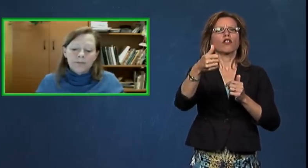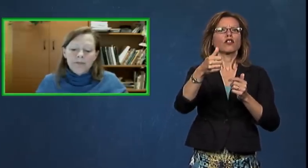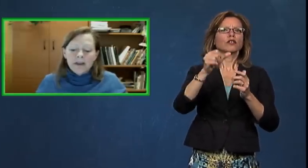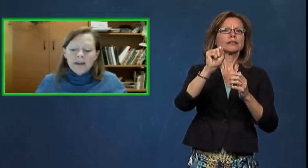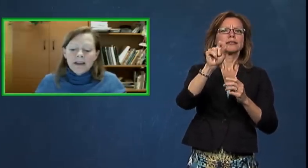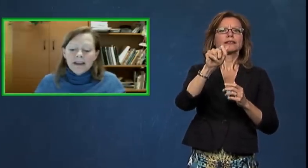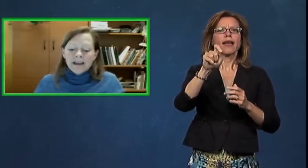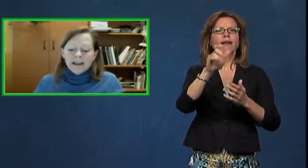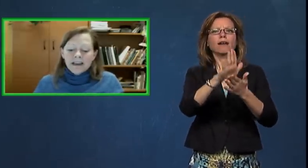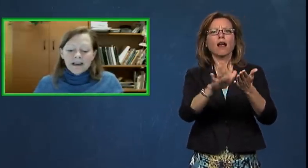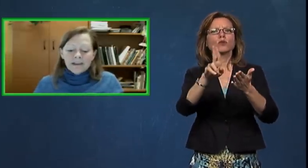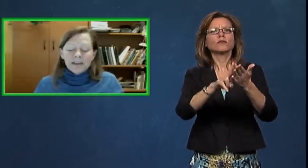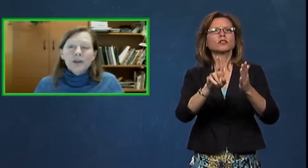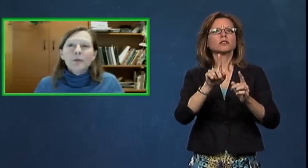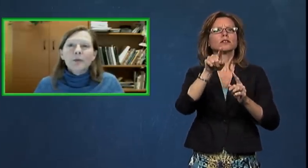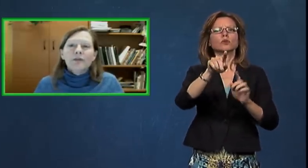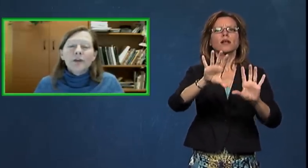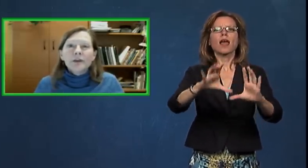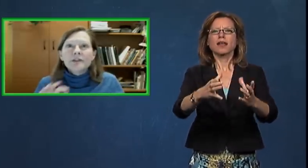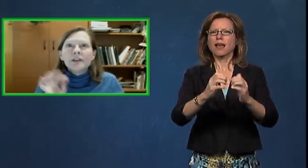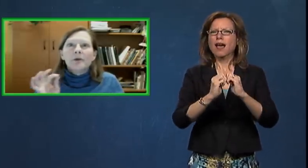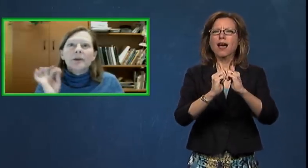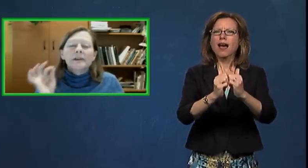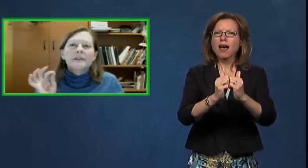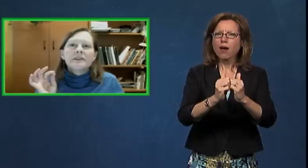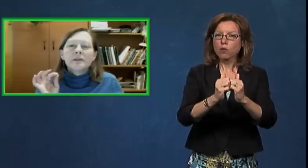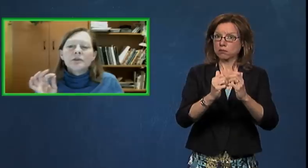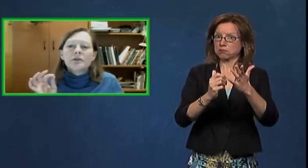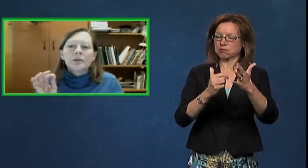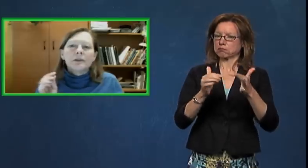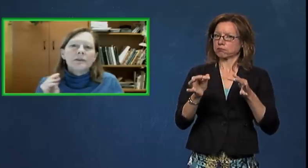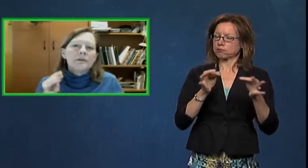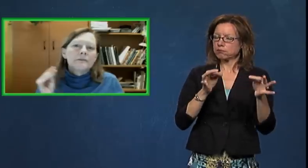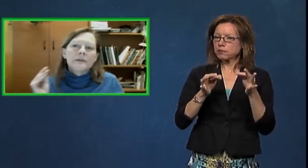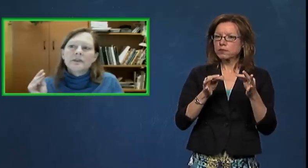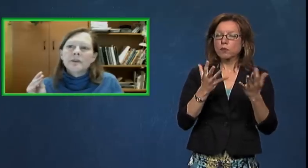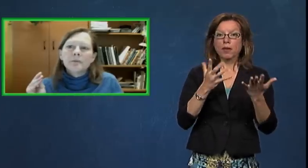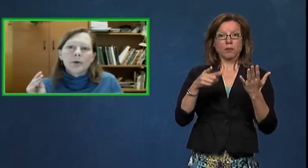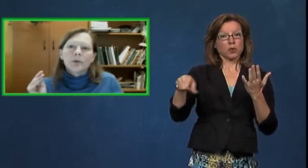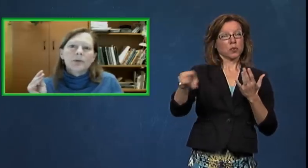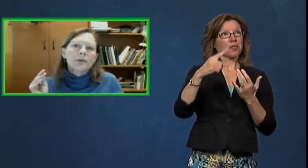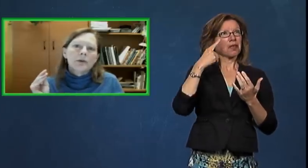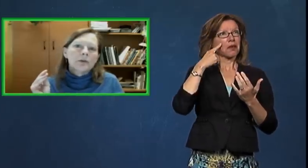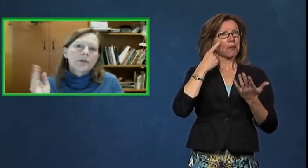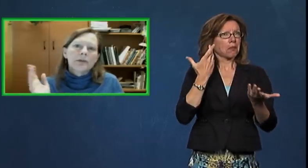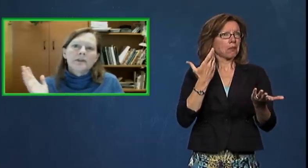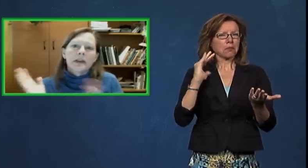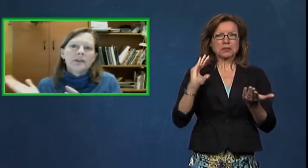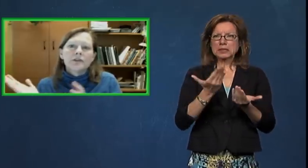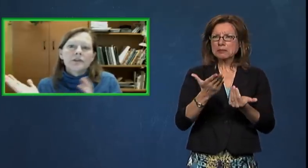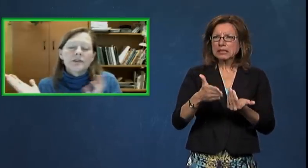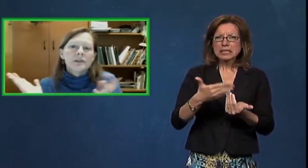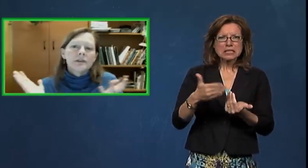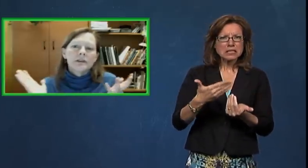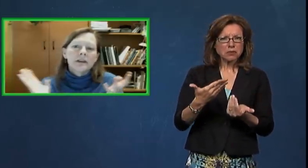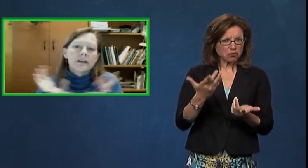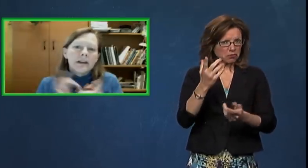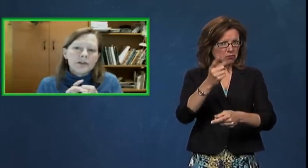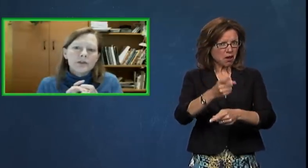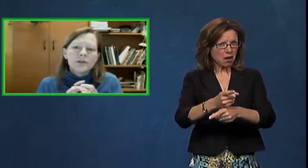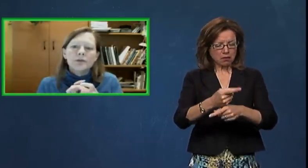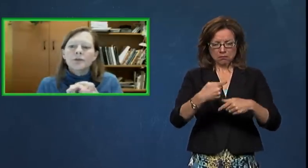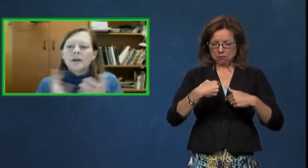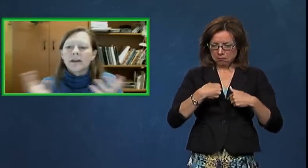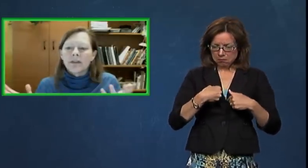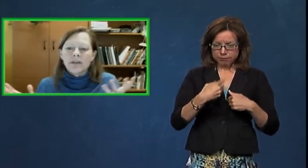classroom? I think when we first think about it, it seems sort of simple, you know, this agency connects